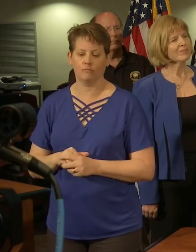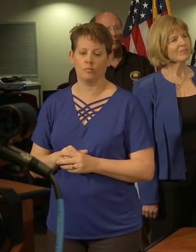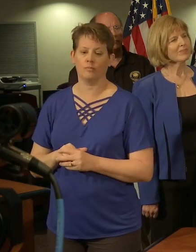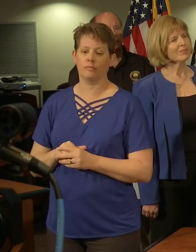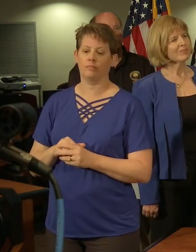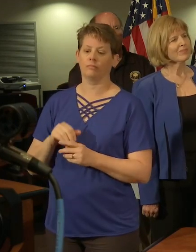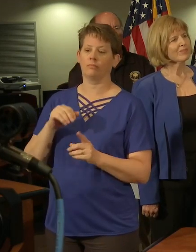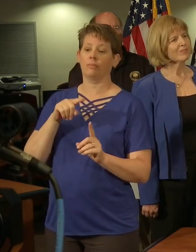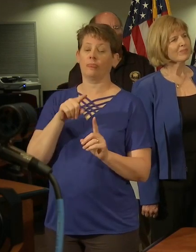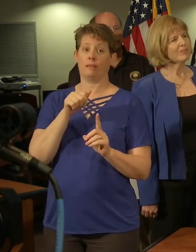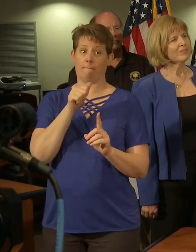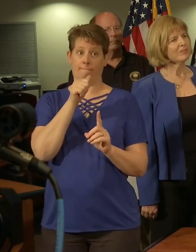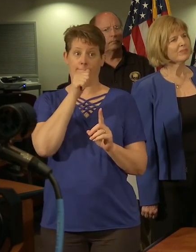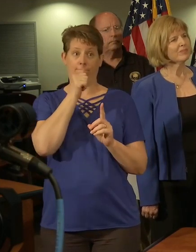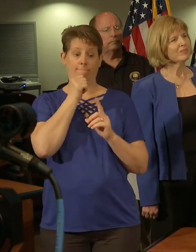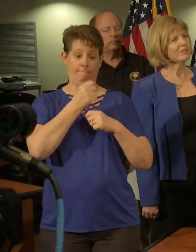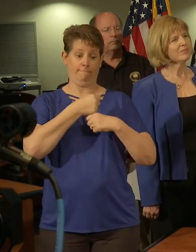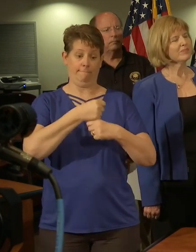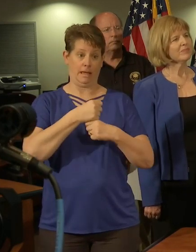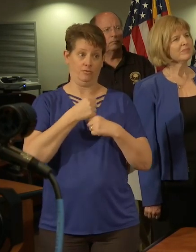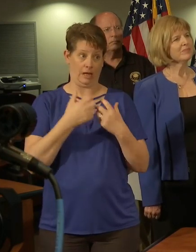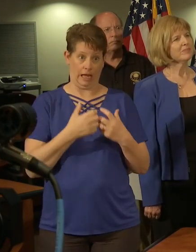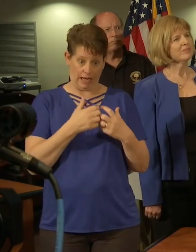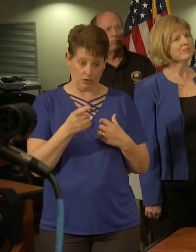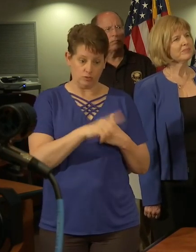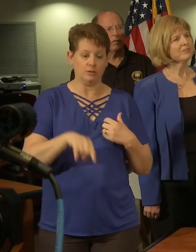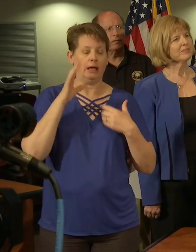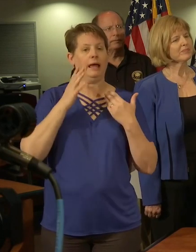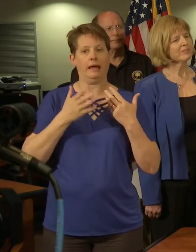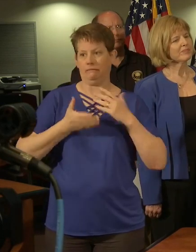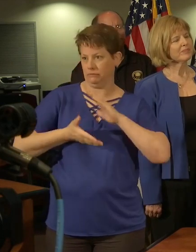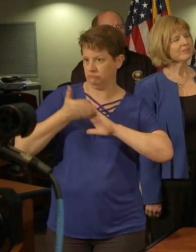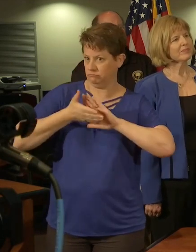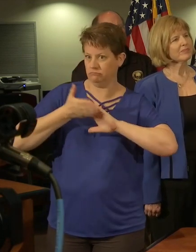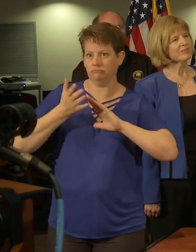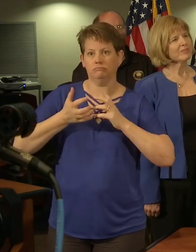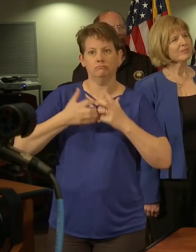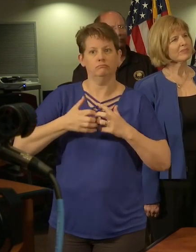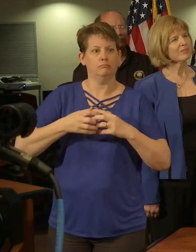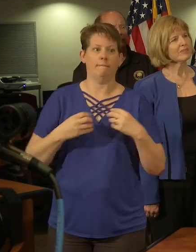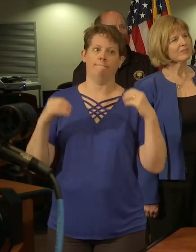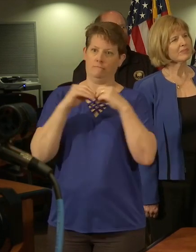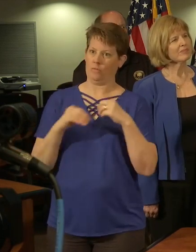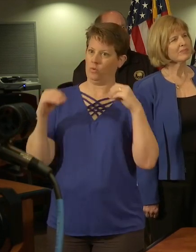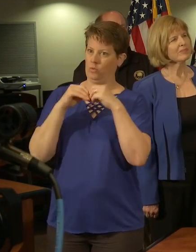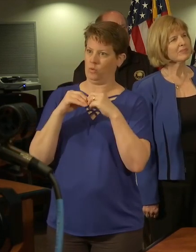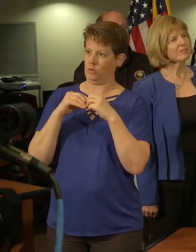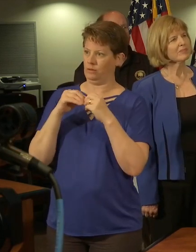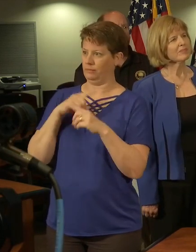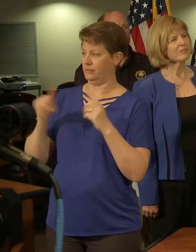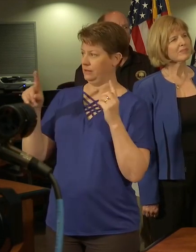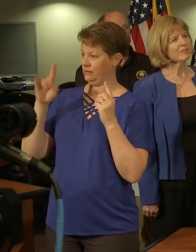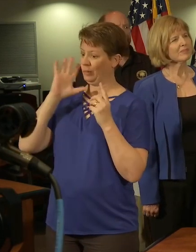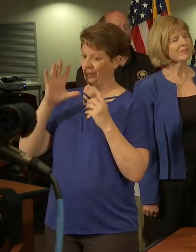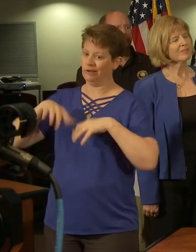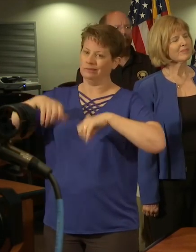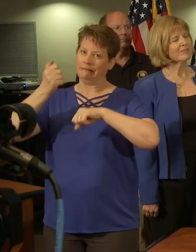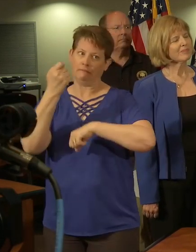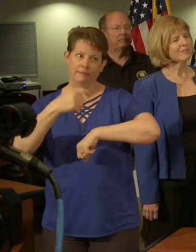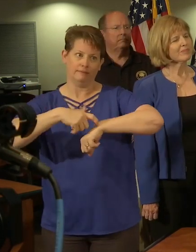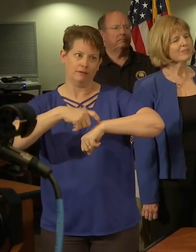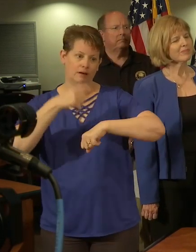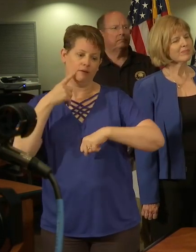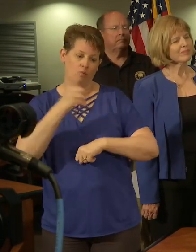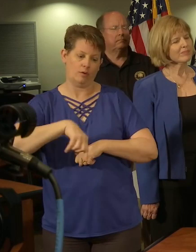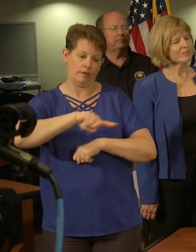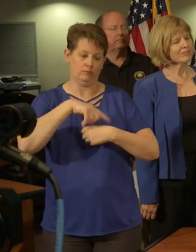The private manufacturers have cranked up production, as you have heard, but it'll take them a bit of time to get